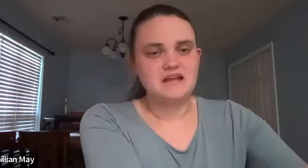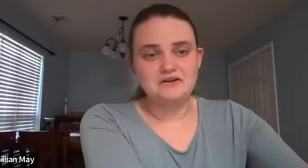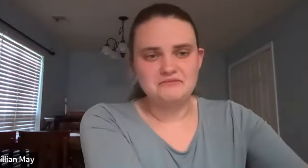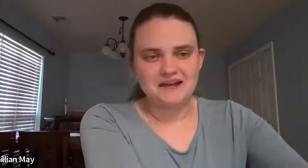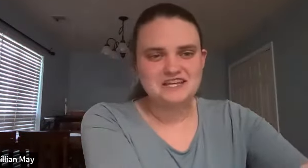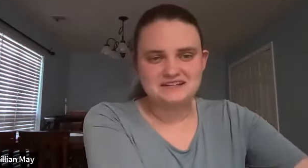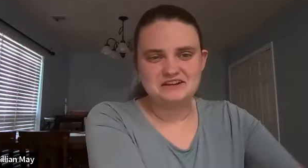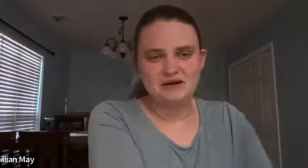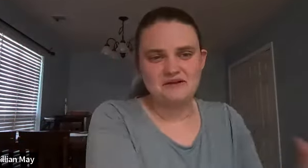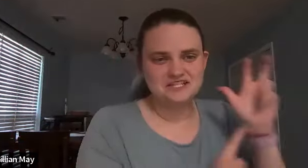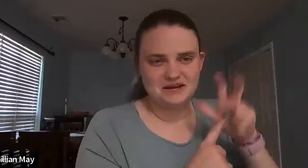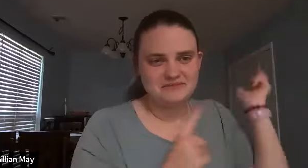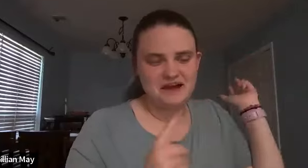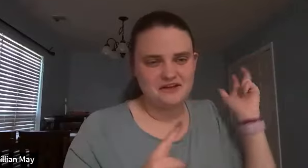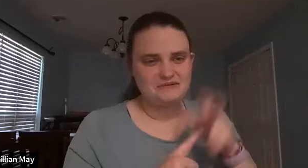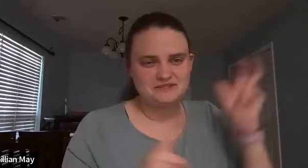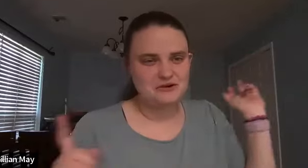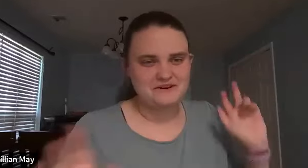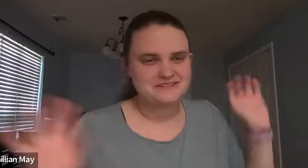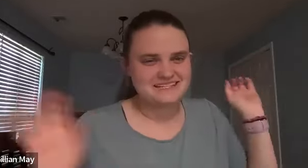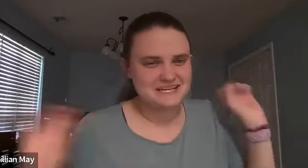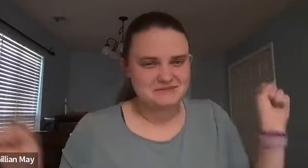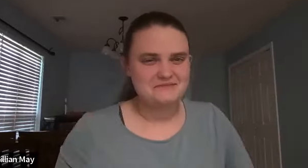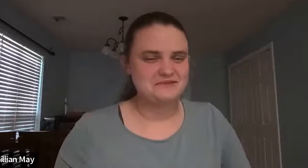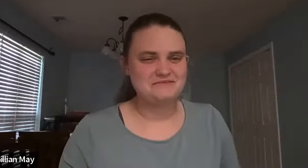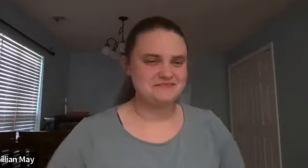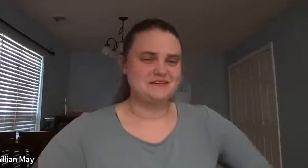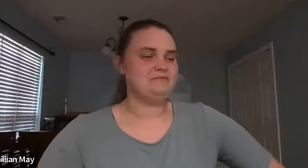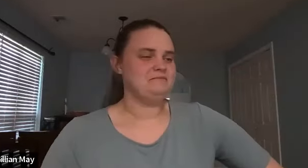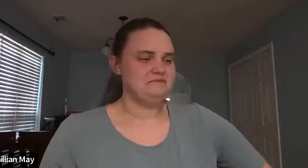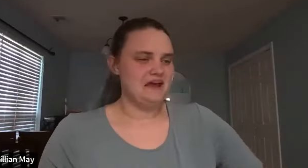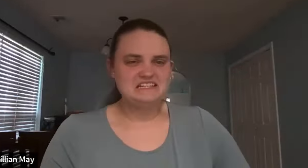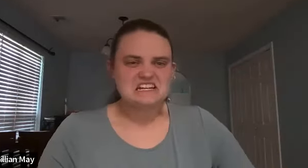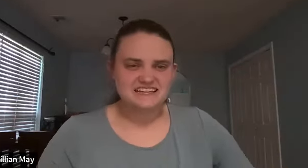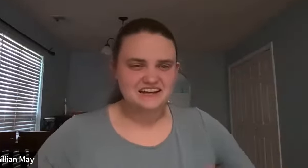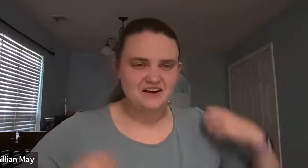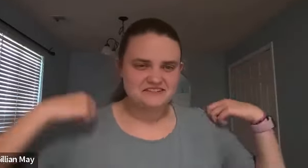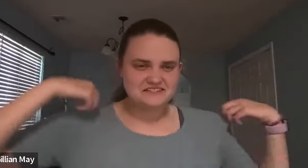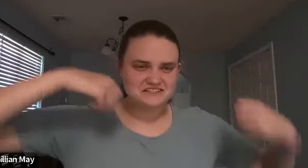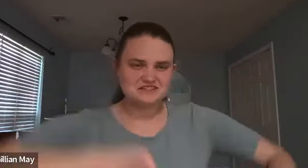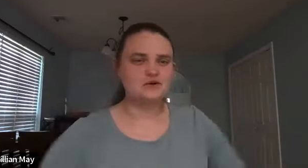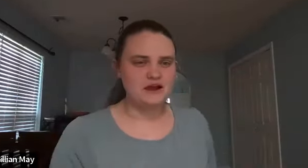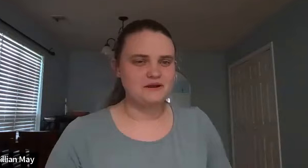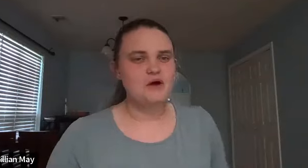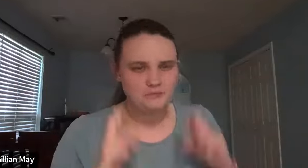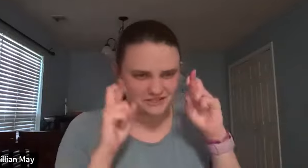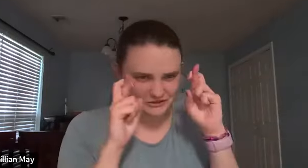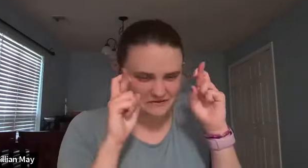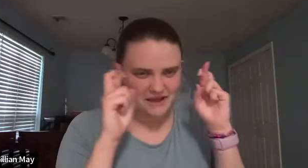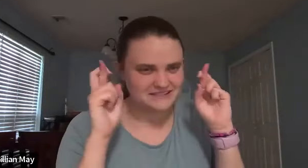don't know. I just had to tell y'all about that champ. I thought that was so cool. I've never seen a stamp like that before. So I didn't get it, obviously, since it's sold out, but I'm hoping she'll have them back in